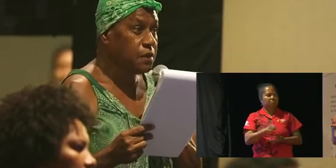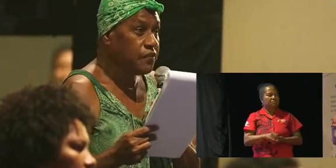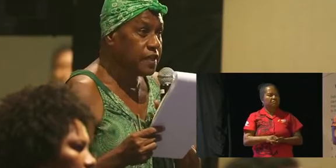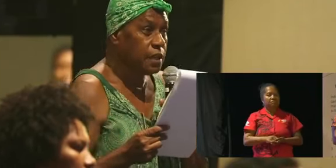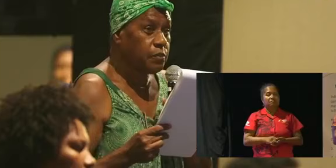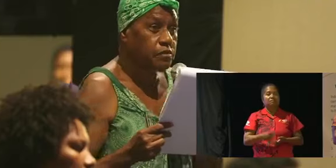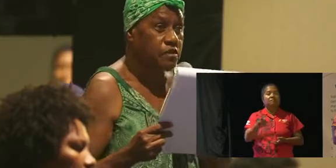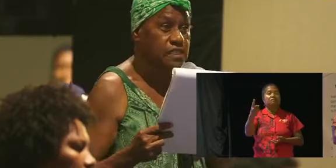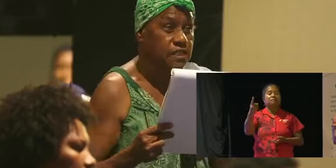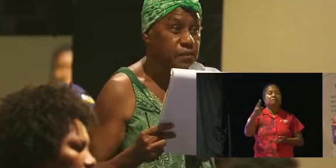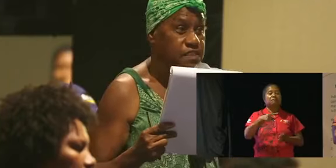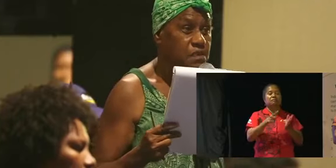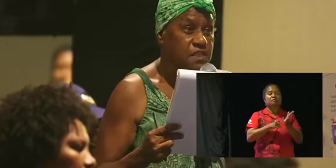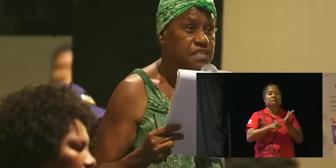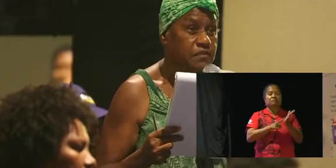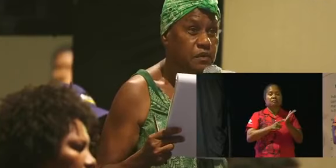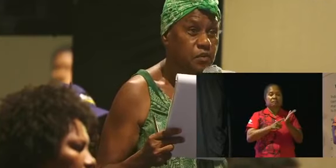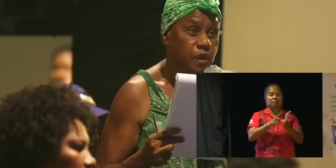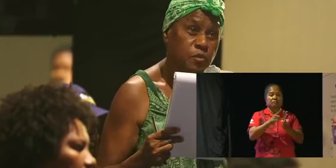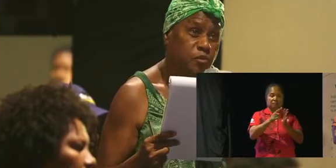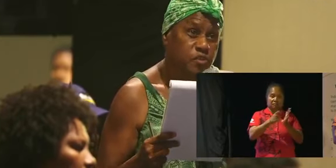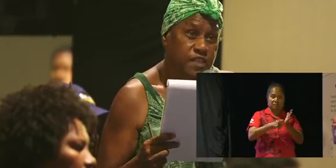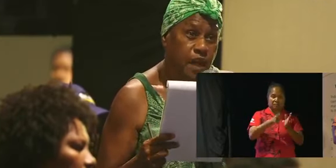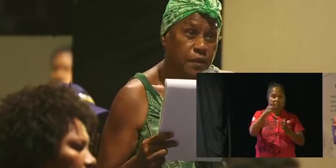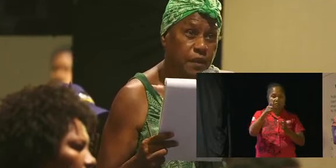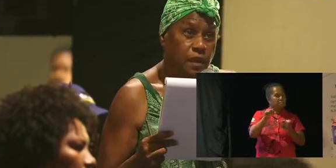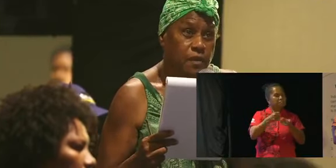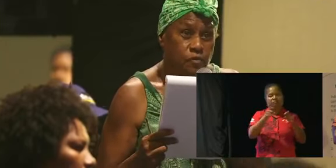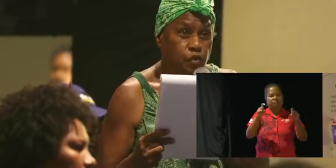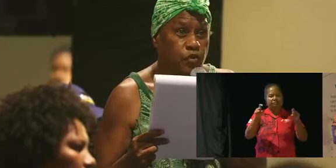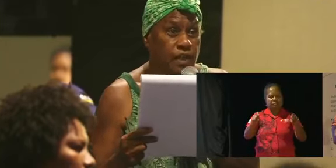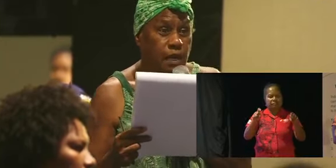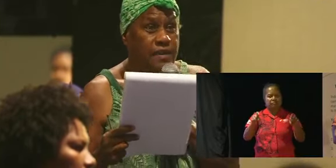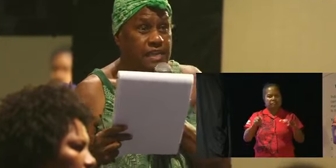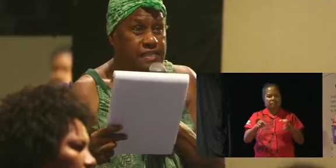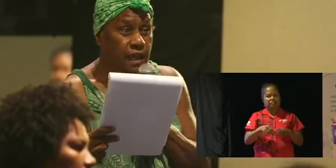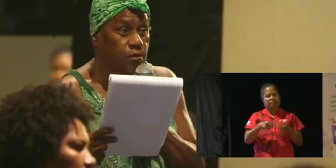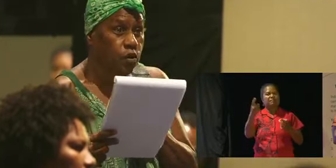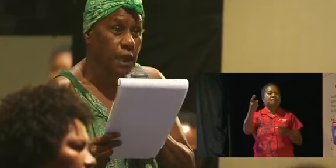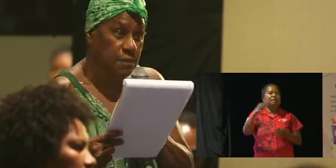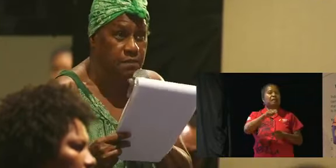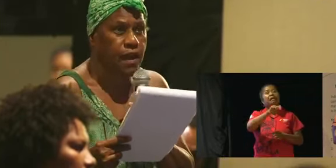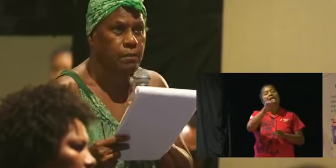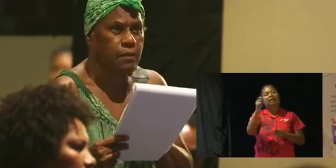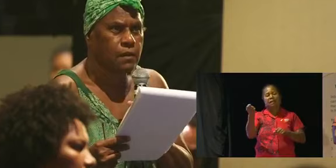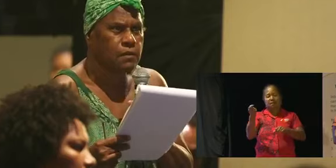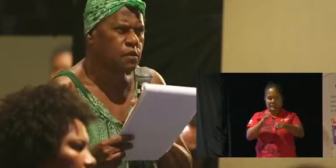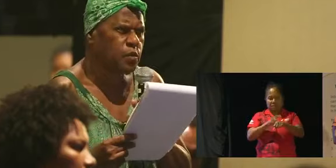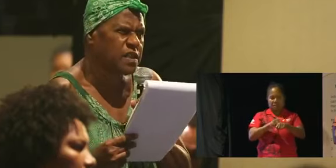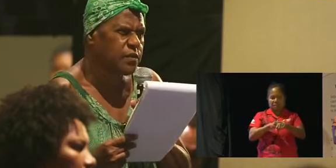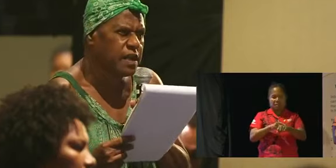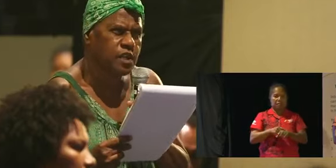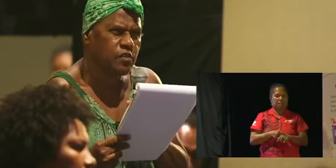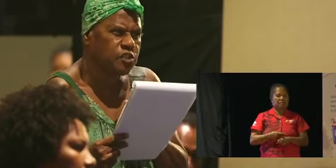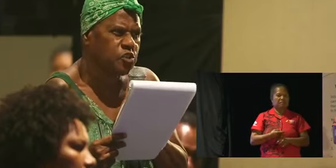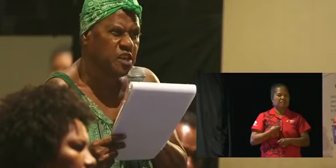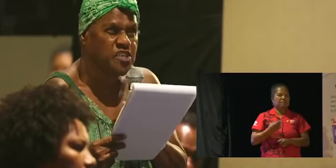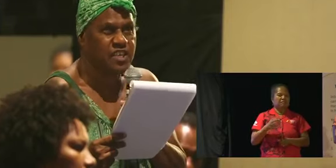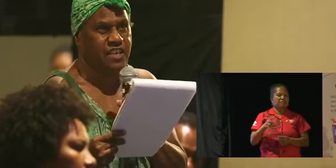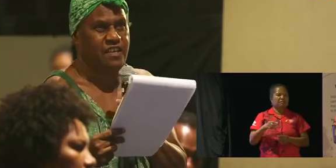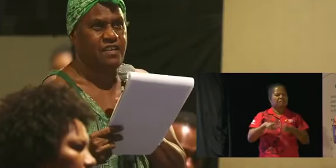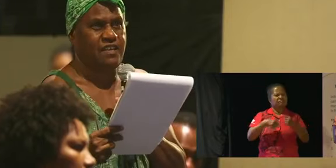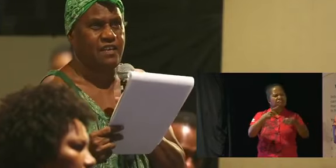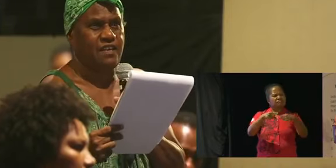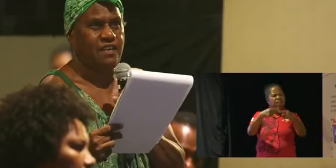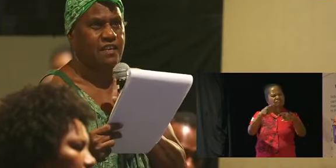suppose me play front up, all talk this la person been saving you no more stop. So you can come next time or time come. So where is the